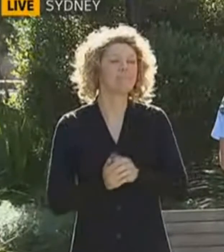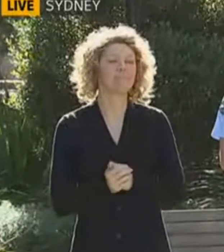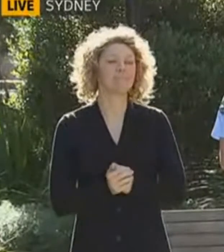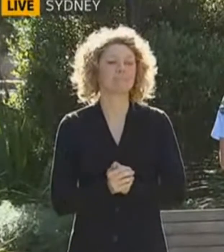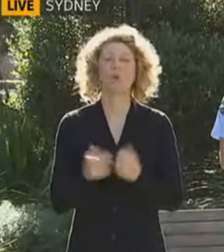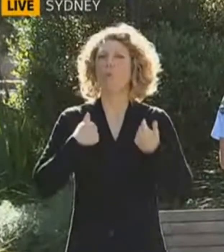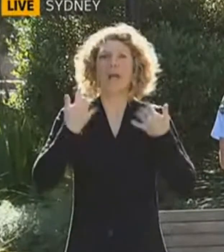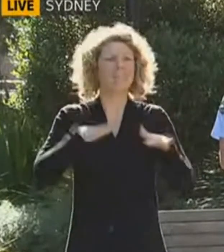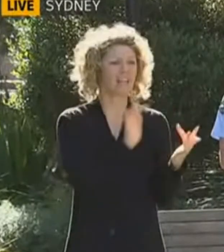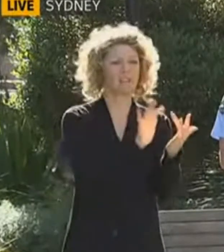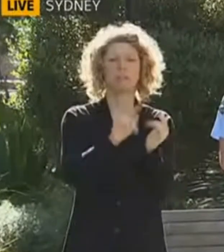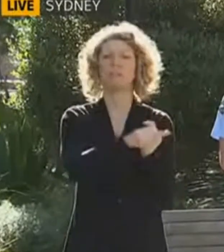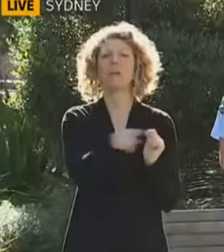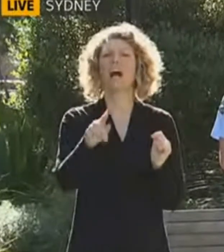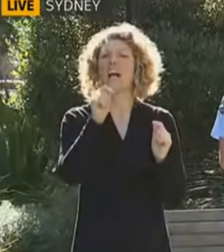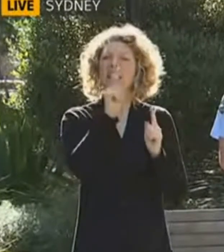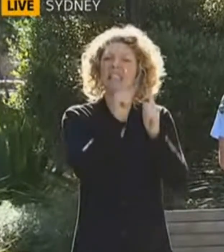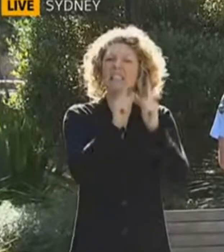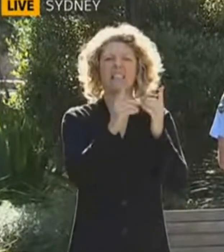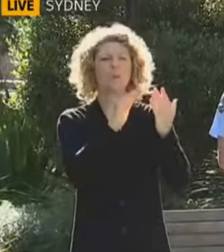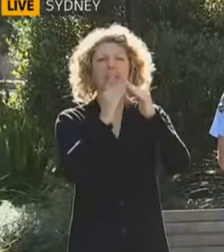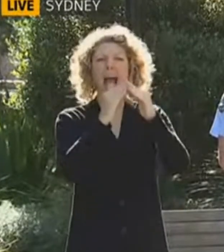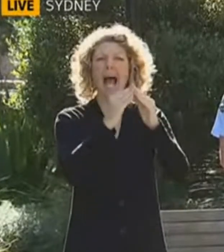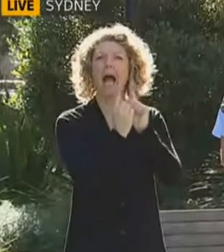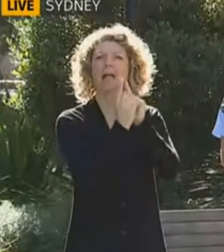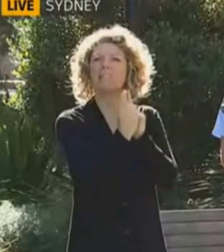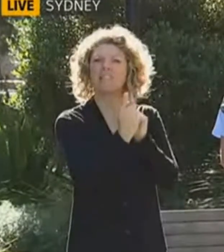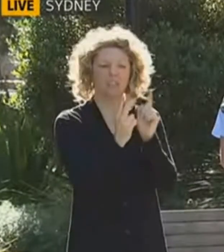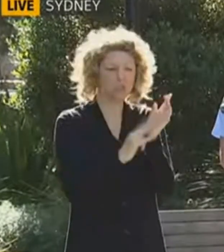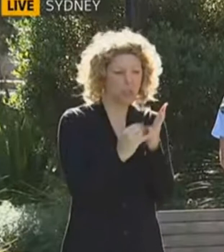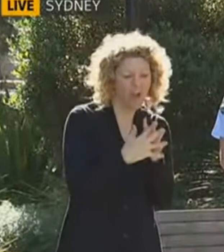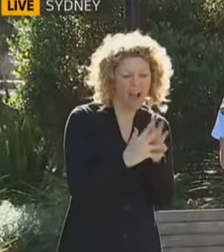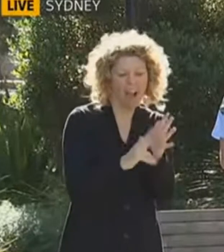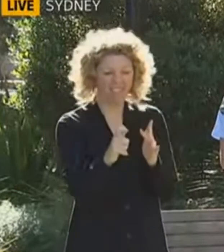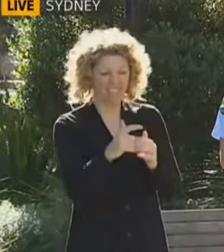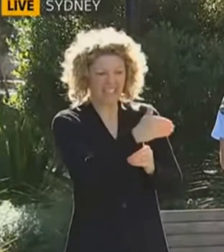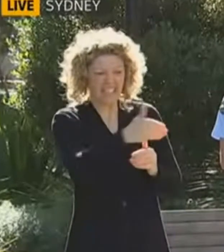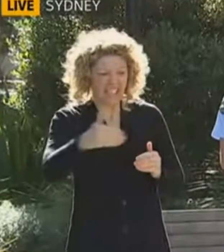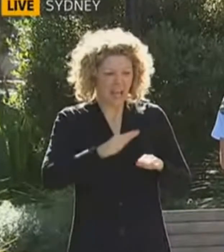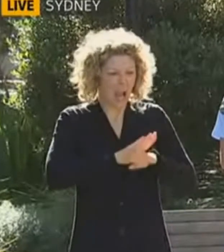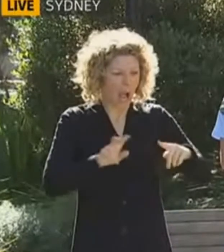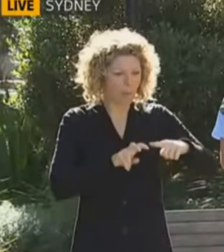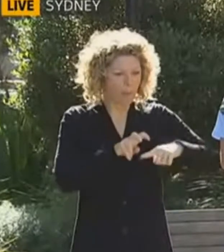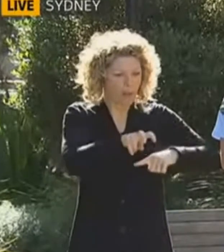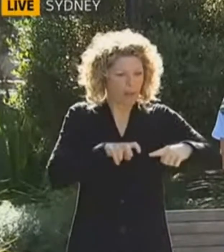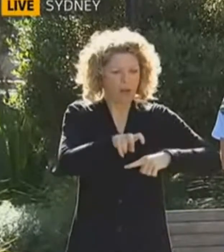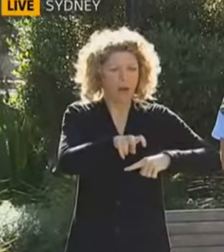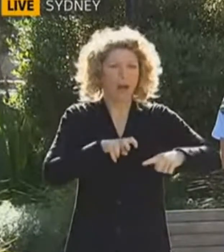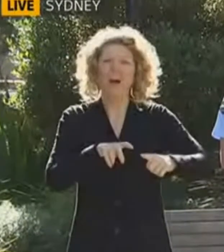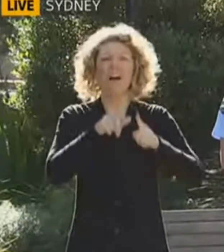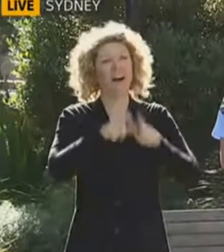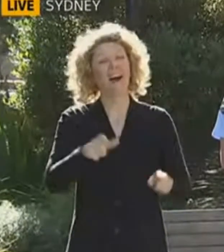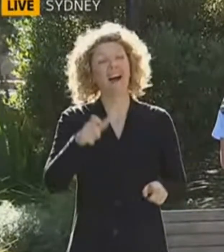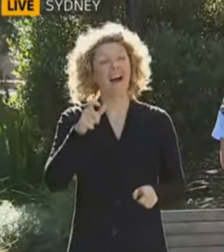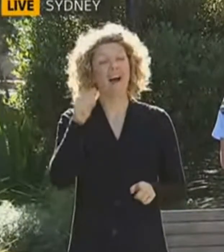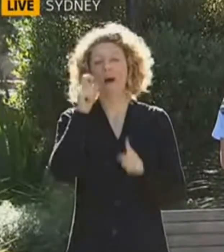border communities to explain to them that whilst the next 48 hours, next 72 hours will be difficult in terms of not really letting anyone across the